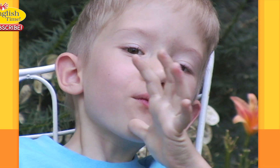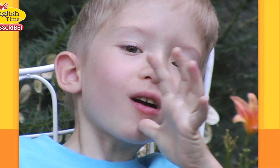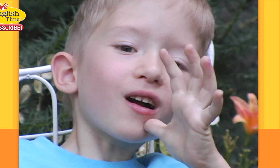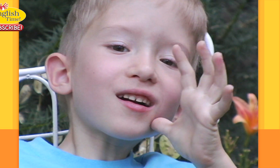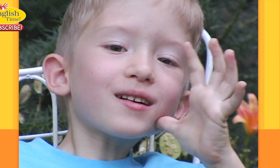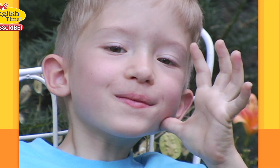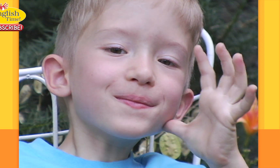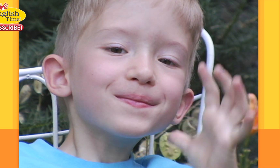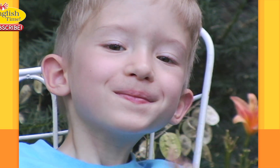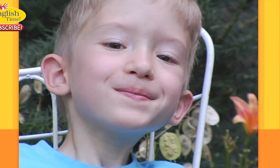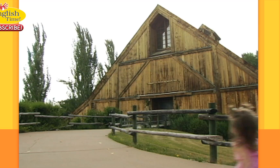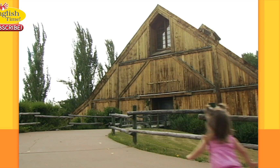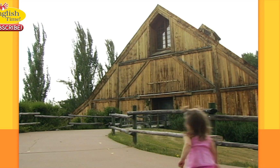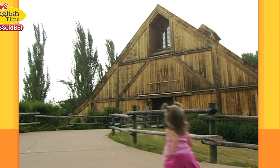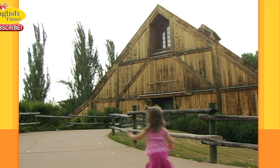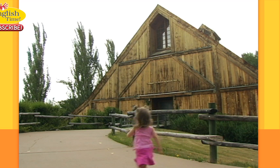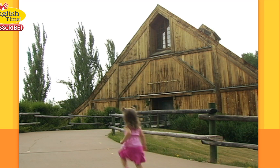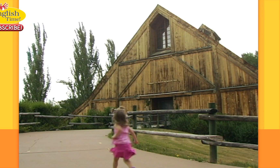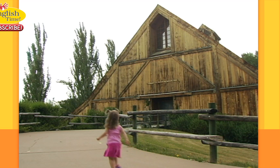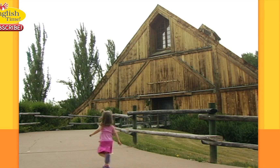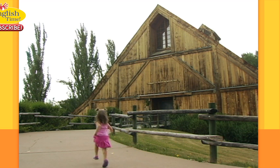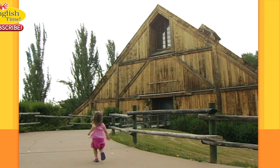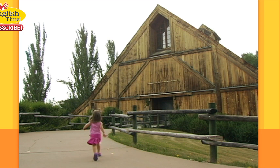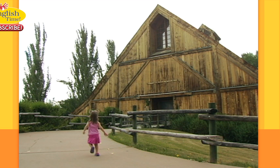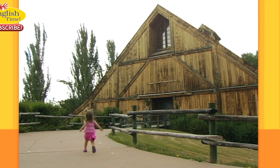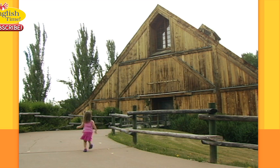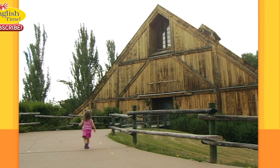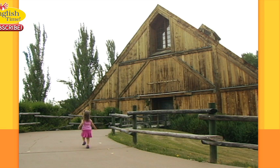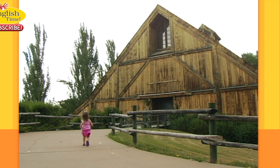Farm. She's running to the farm.